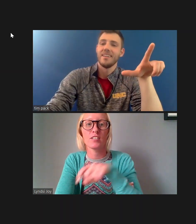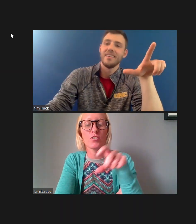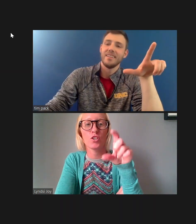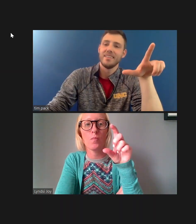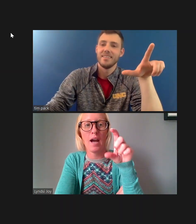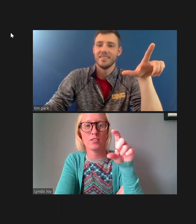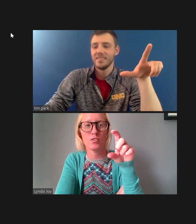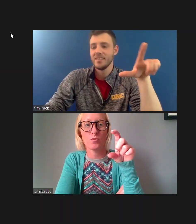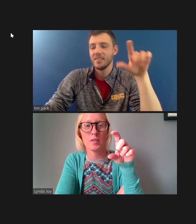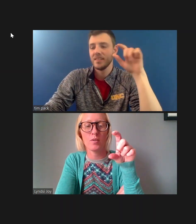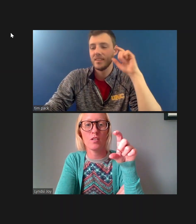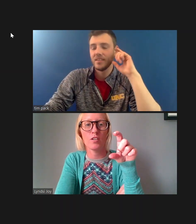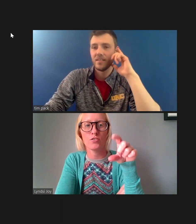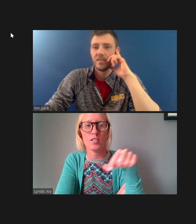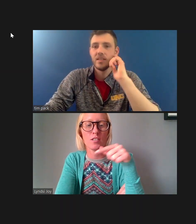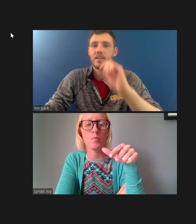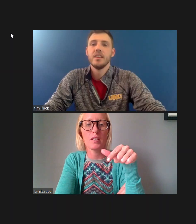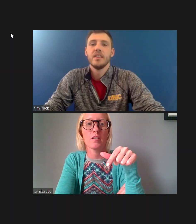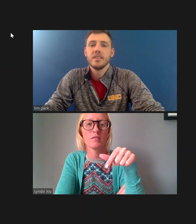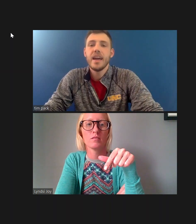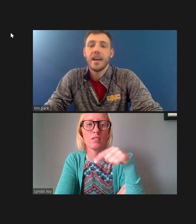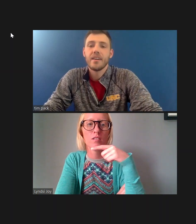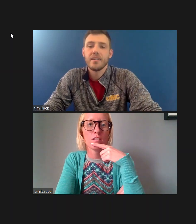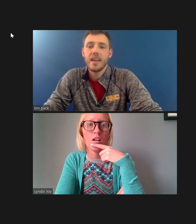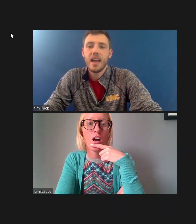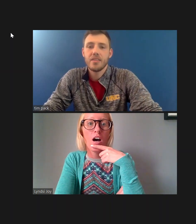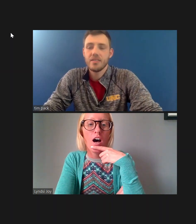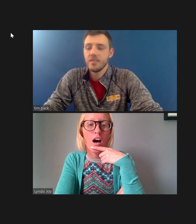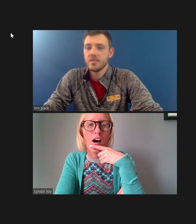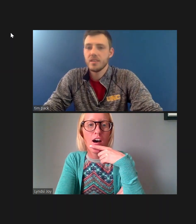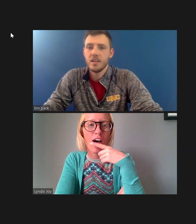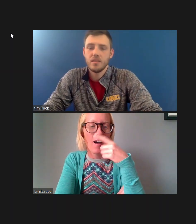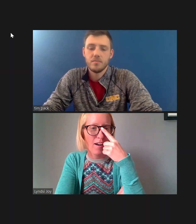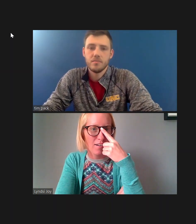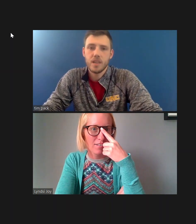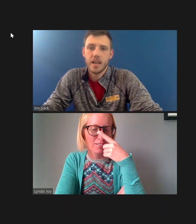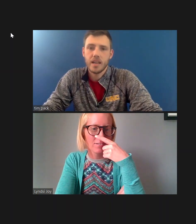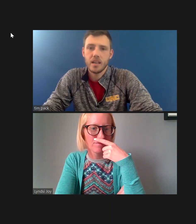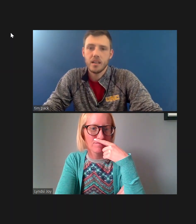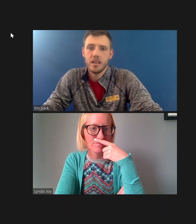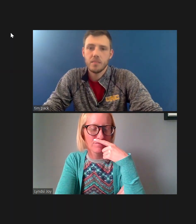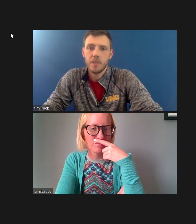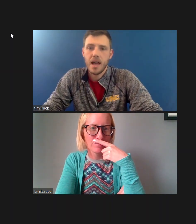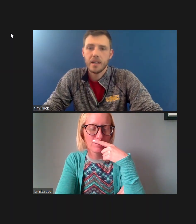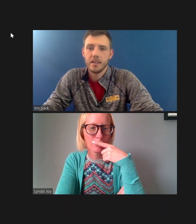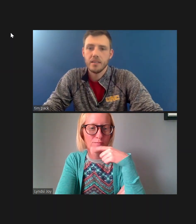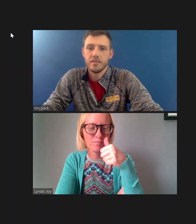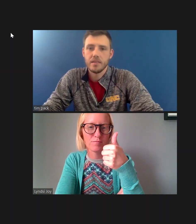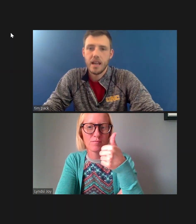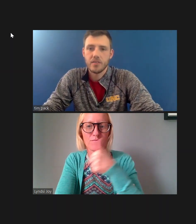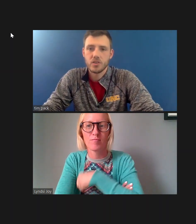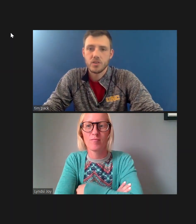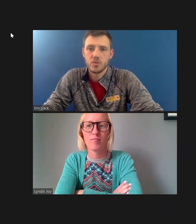then could you go back to 2 people or just still me? Yeah. There's I can click back and now it's just the 2 of us